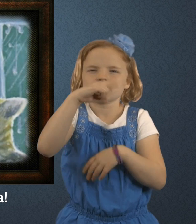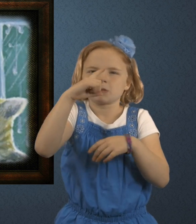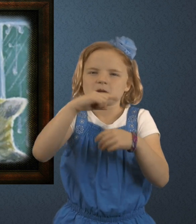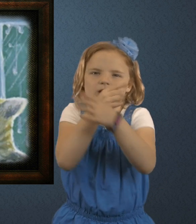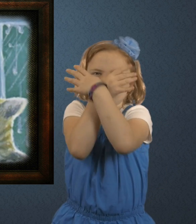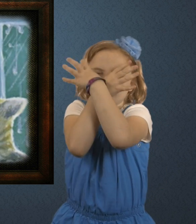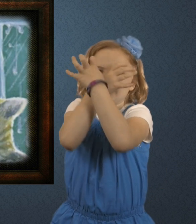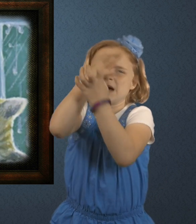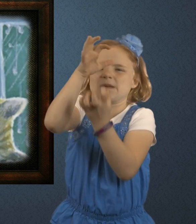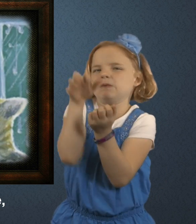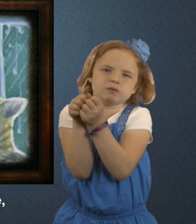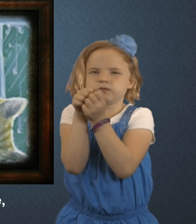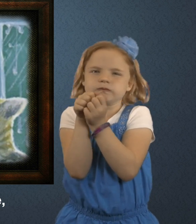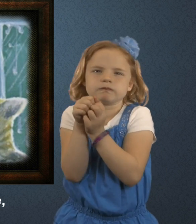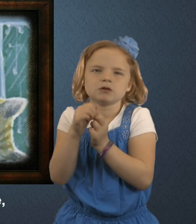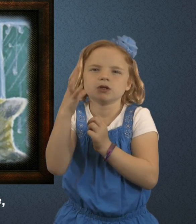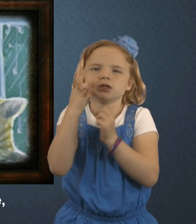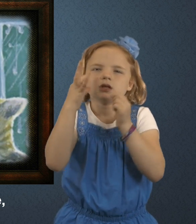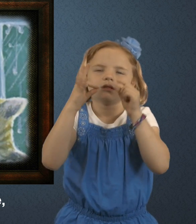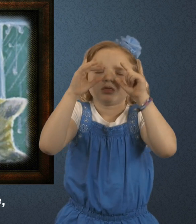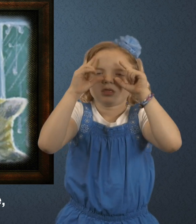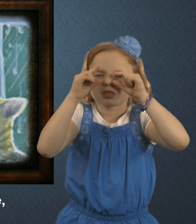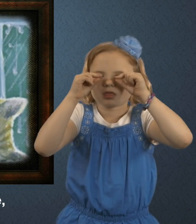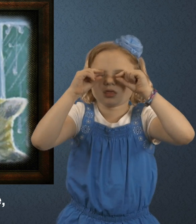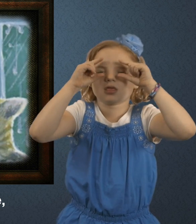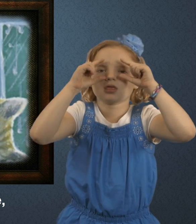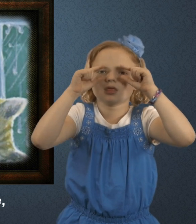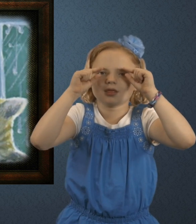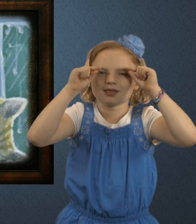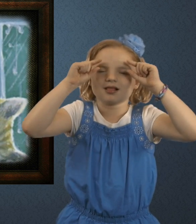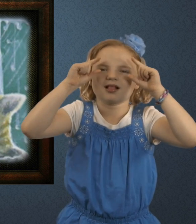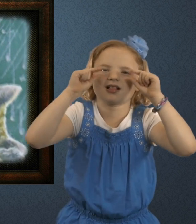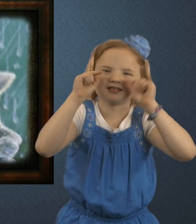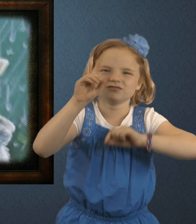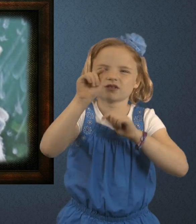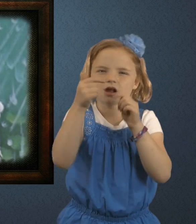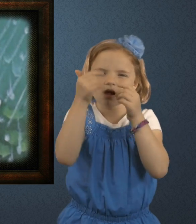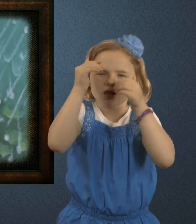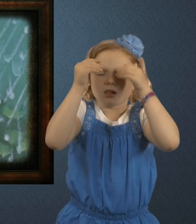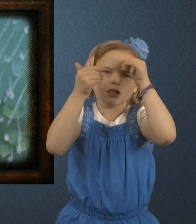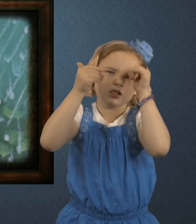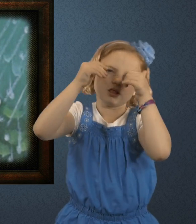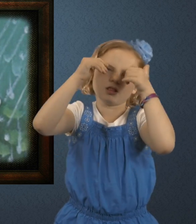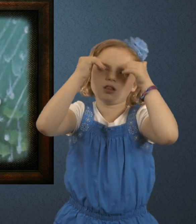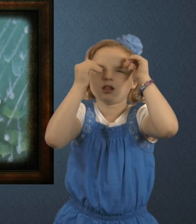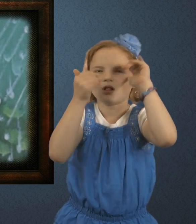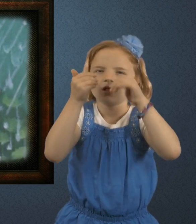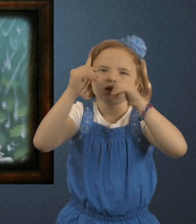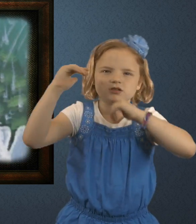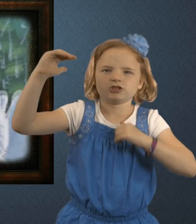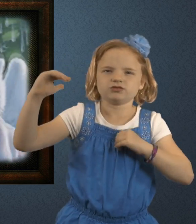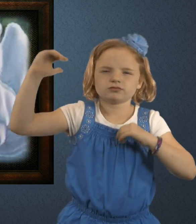on a slumbering mouse, on a snoozing cat, on a dozing dog,